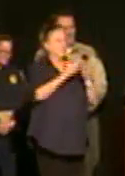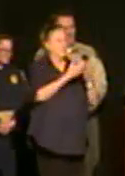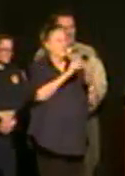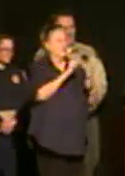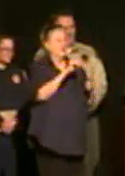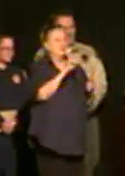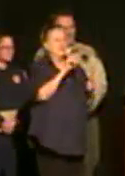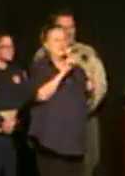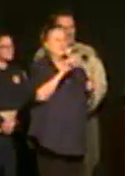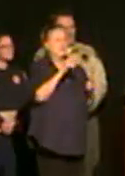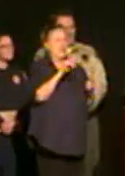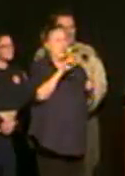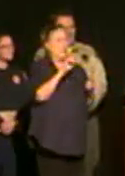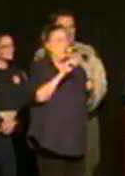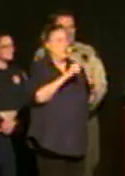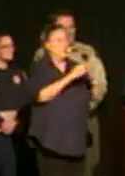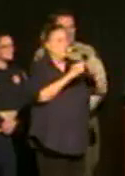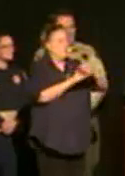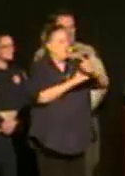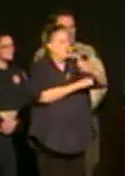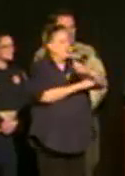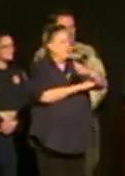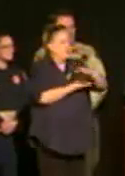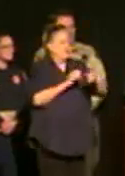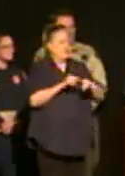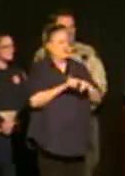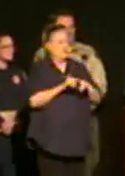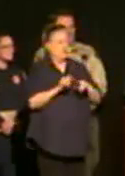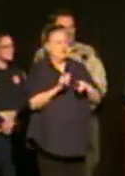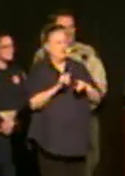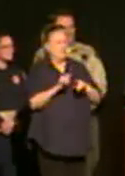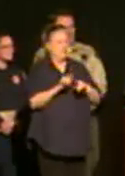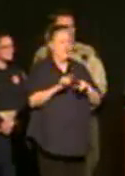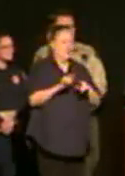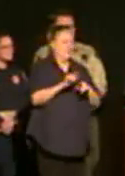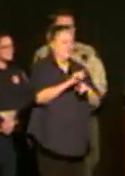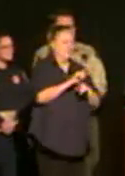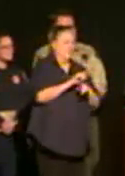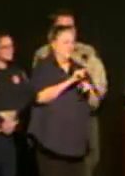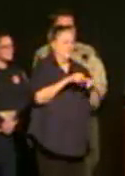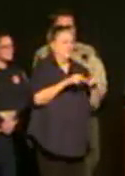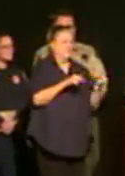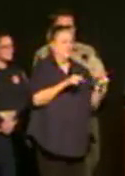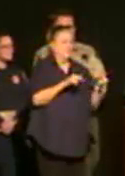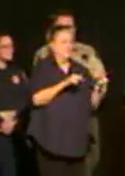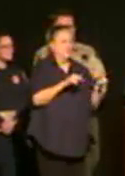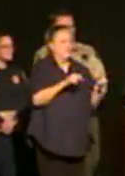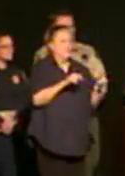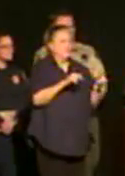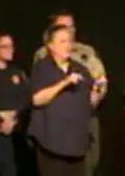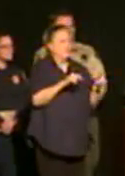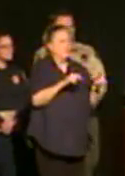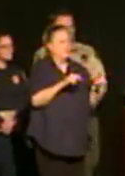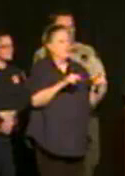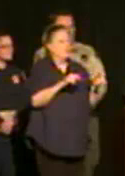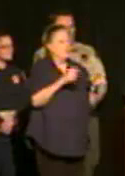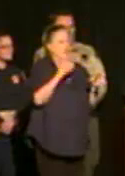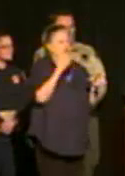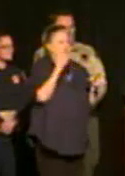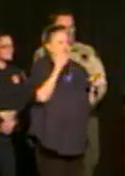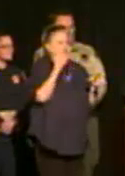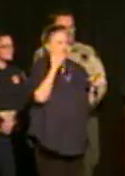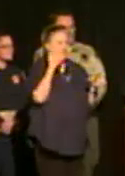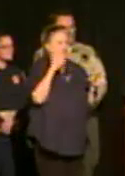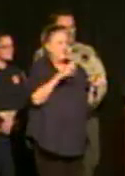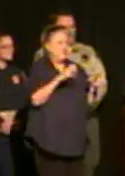Atascadero Bridge. And I went a little bit to the left of Atascadero Bridge, and the heat all